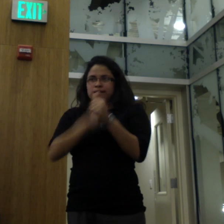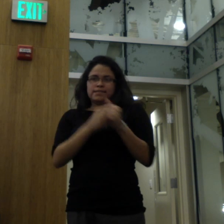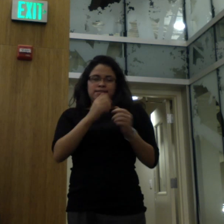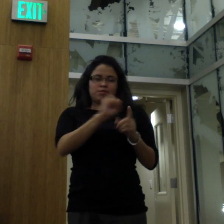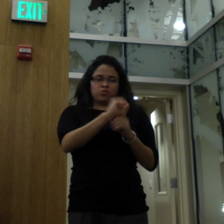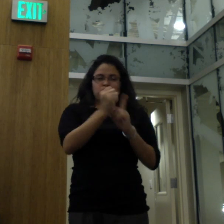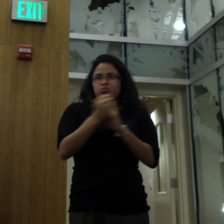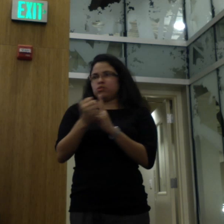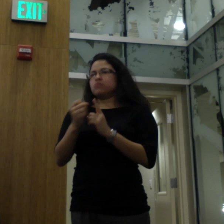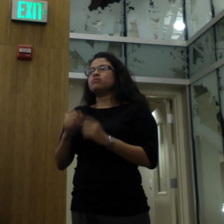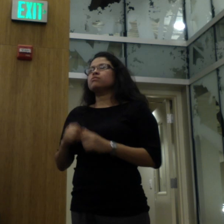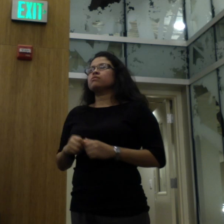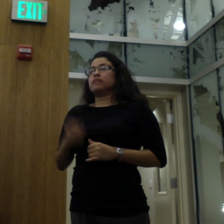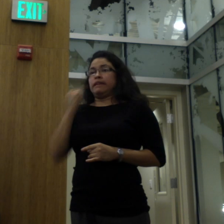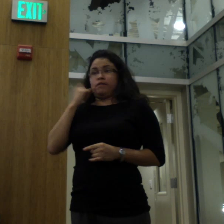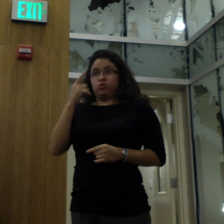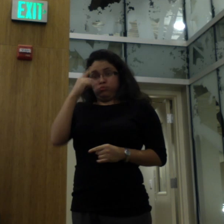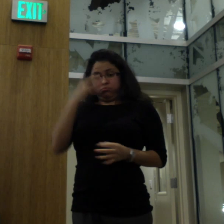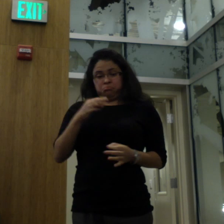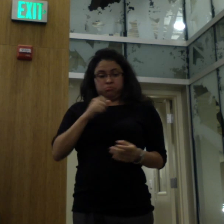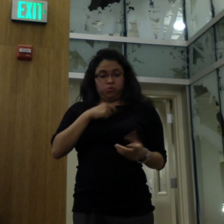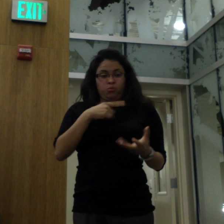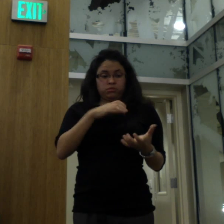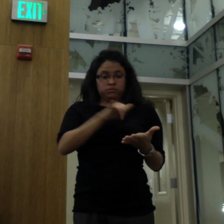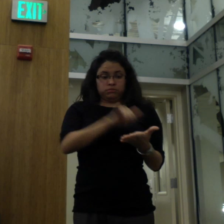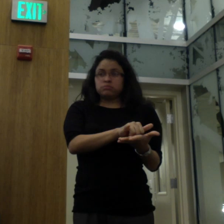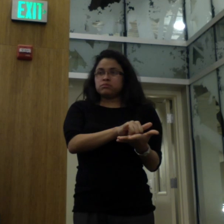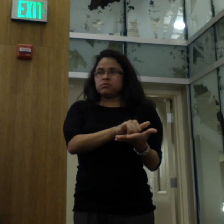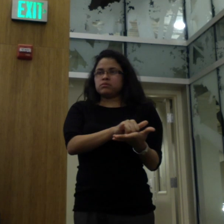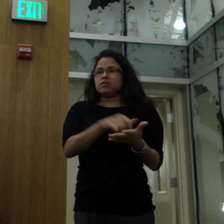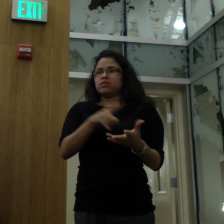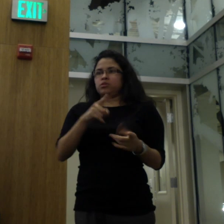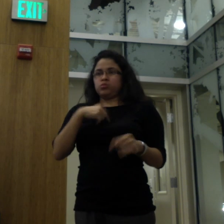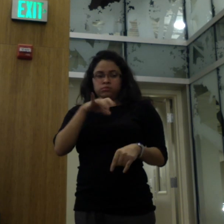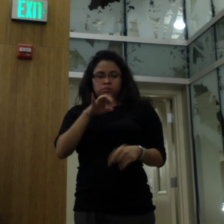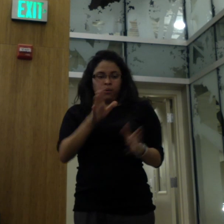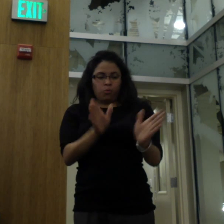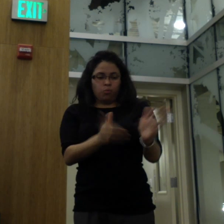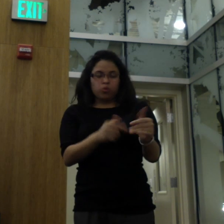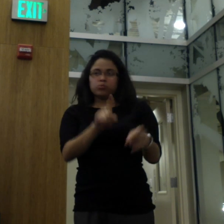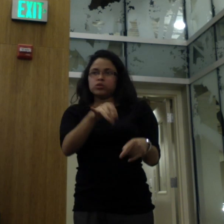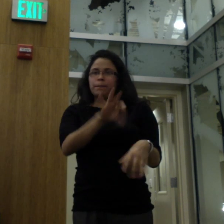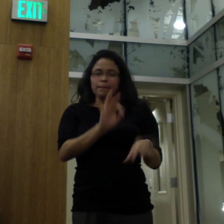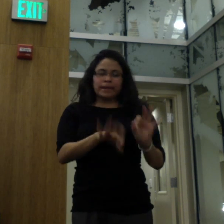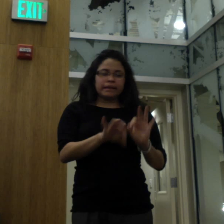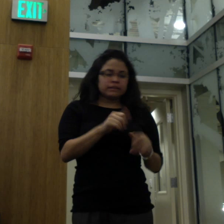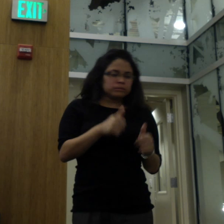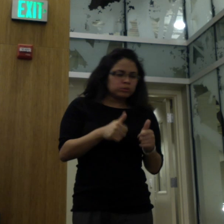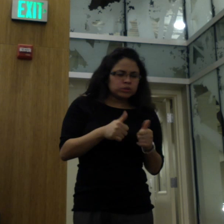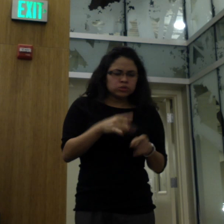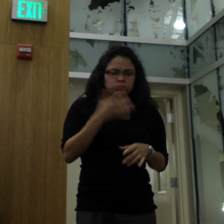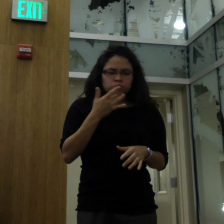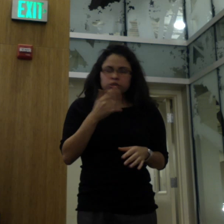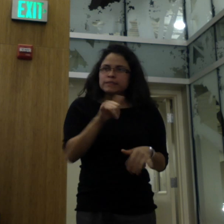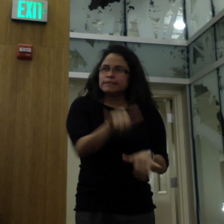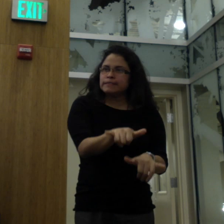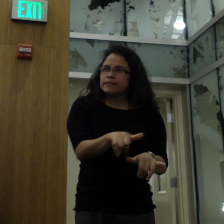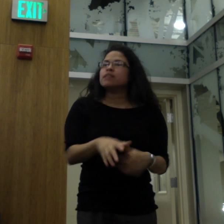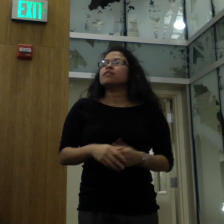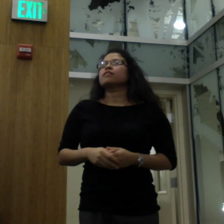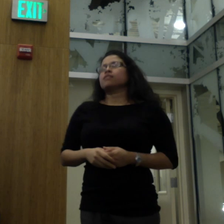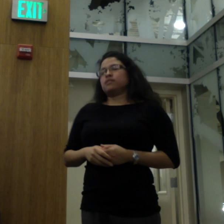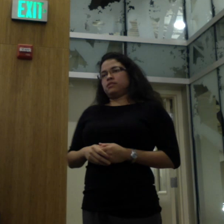If you're going to stay in place, then you need to pick out particular rooms that you're going to congregate in. If you're staying